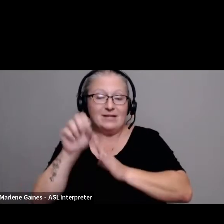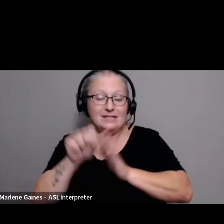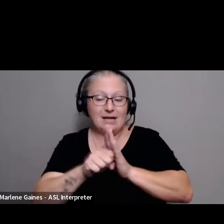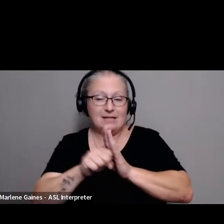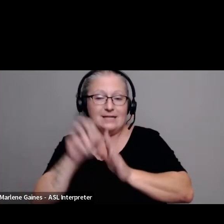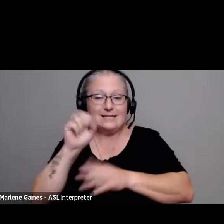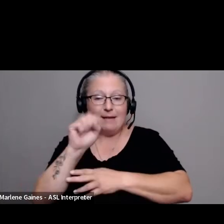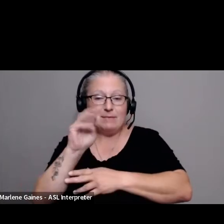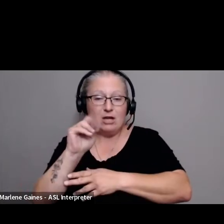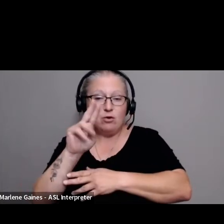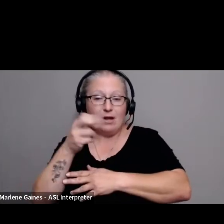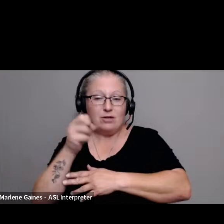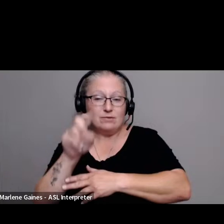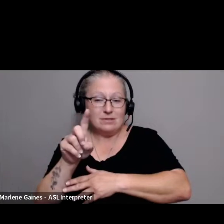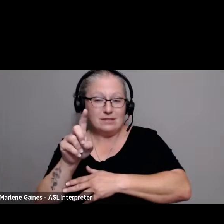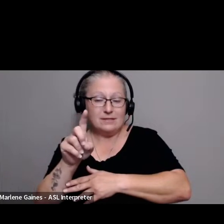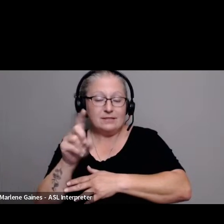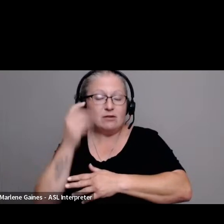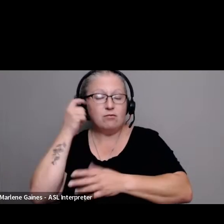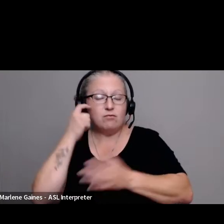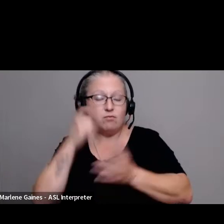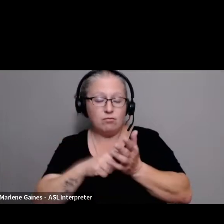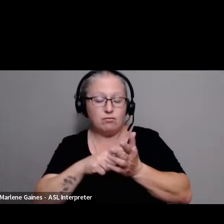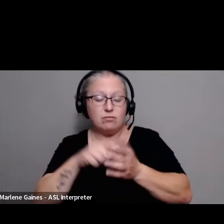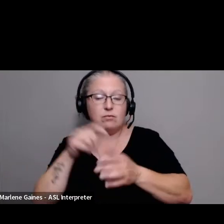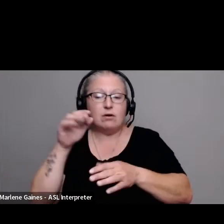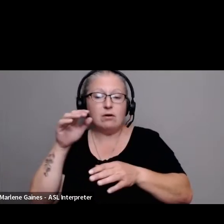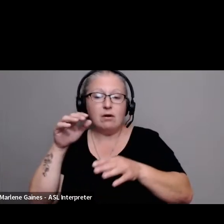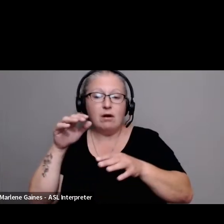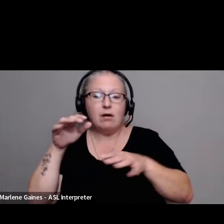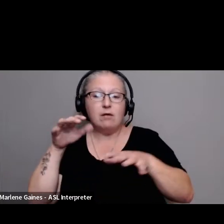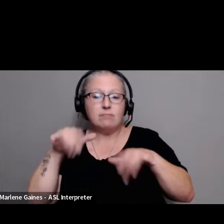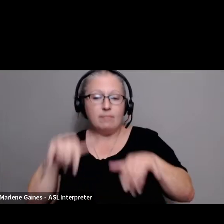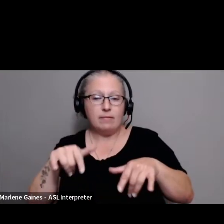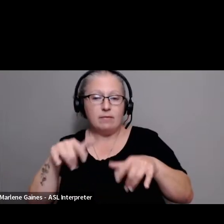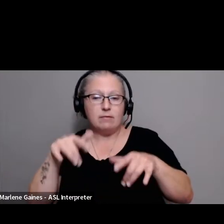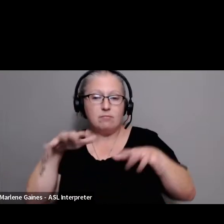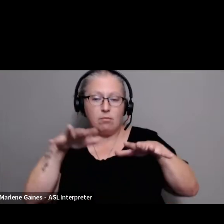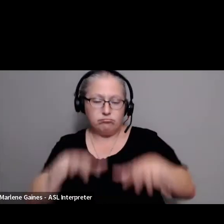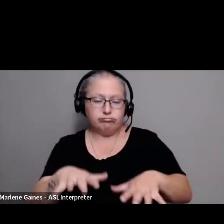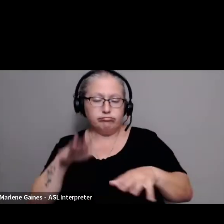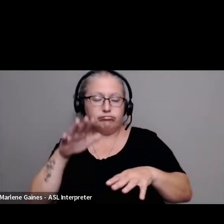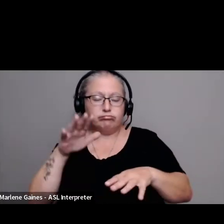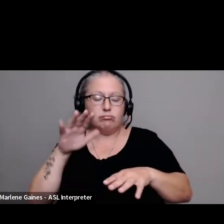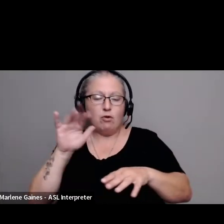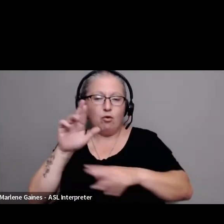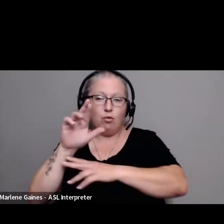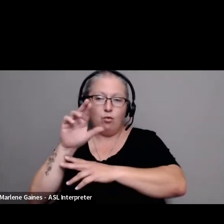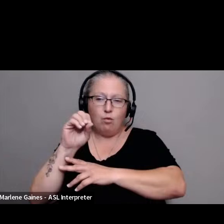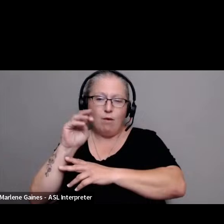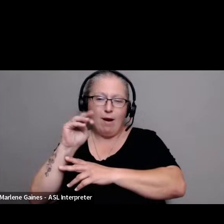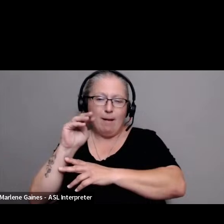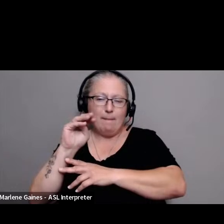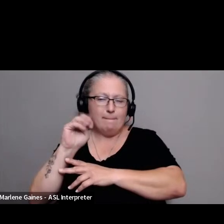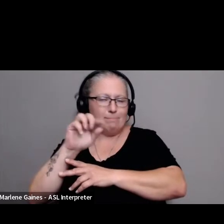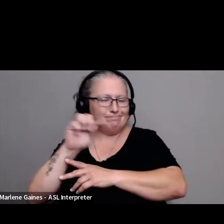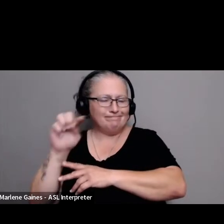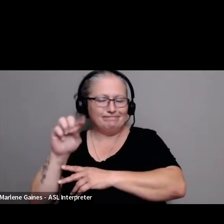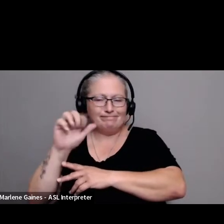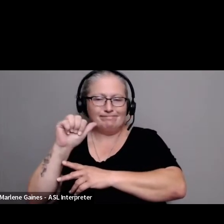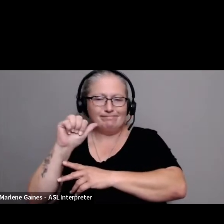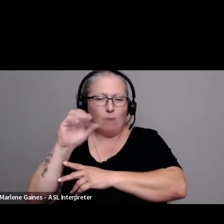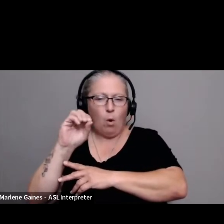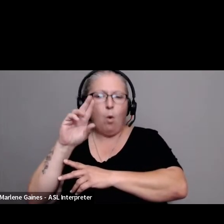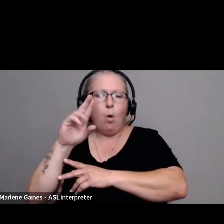High School District acknowledges that it is located on the unceded ancestral homeland of the Ramaytush Ohlone peoples,